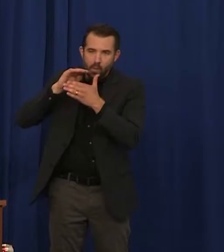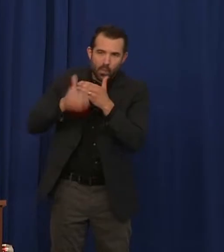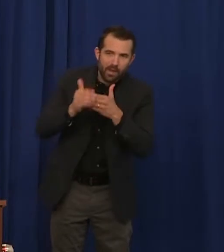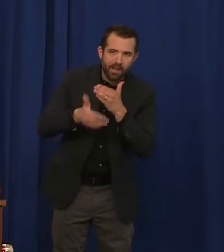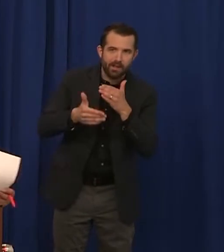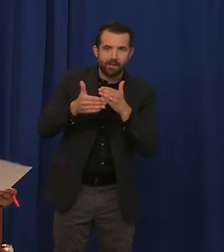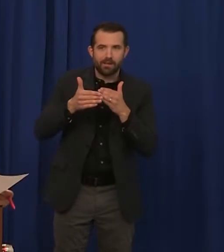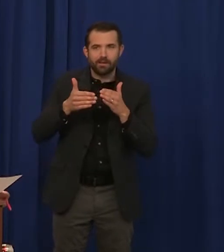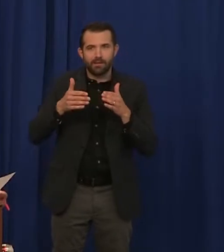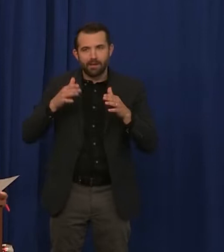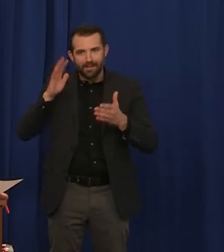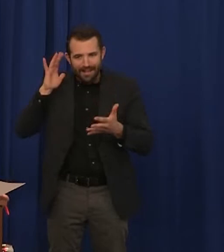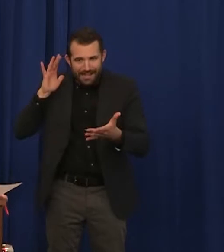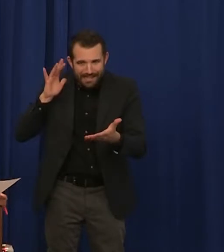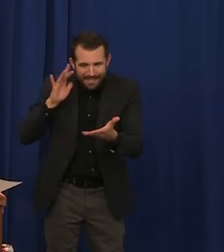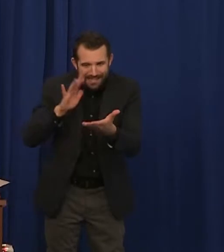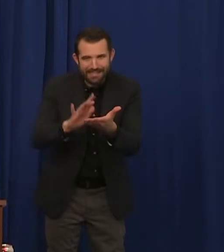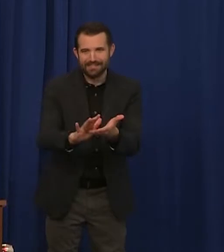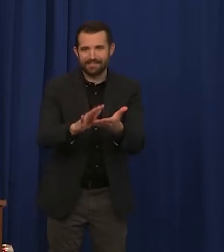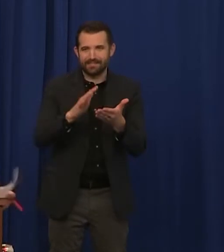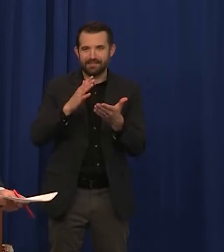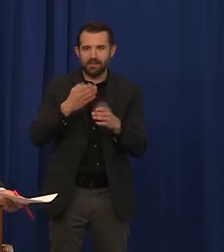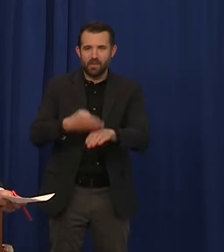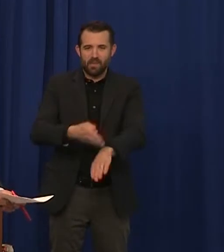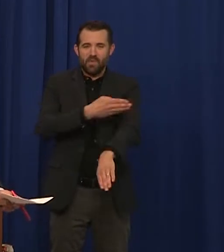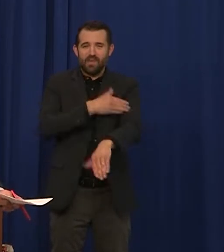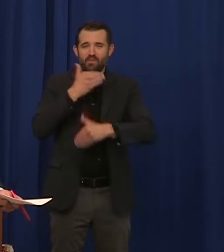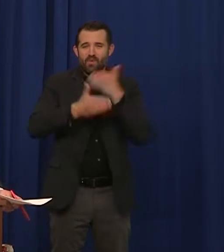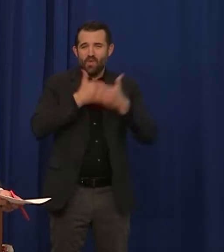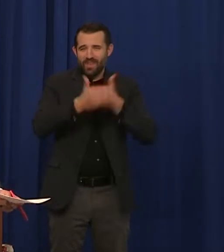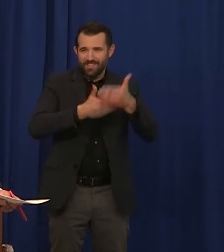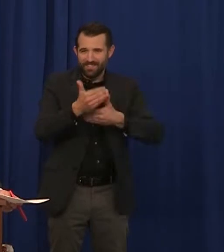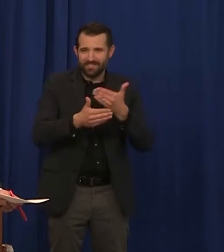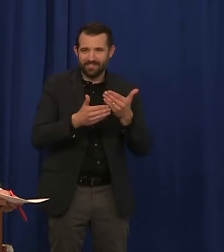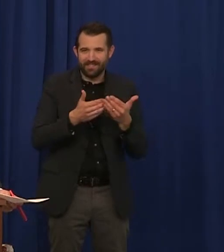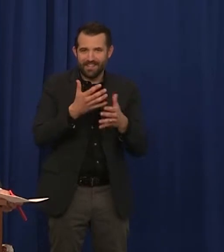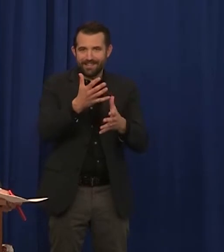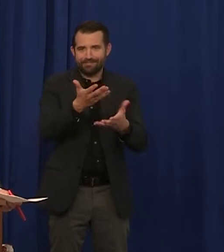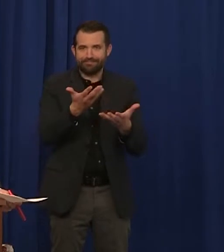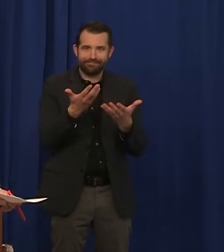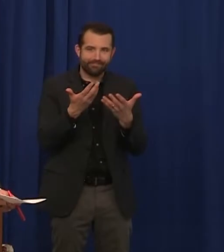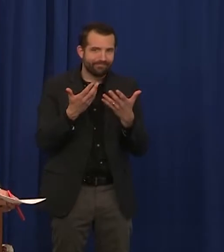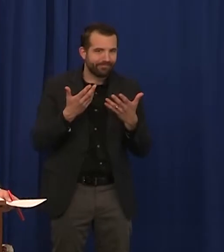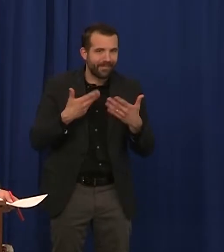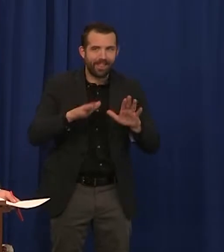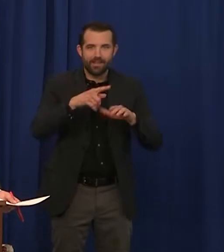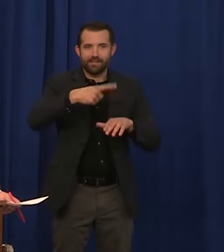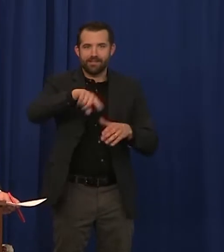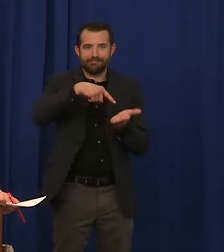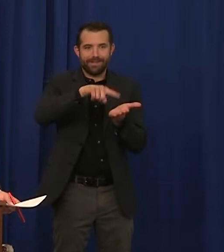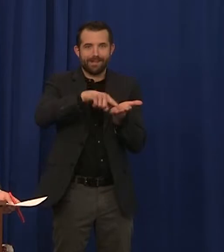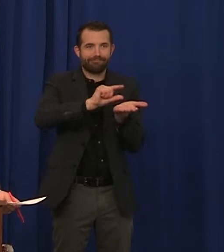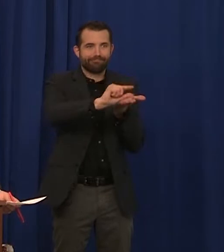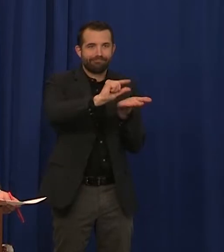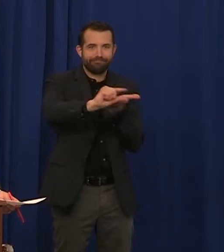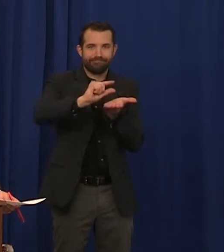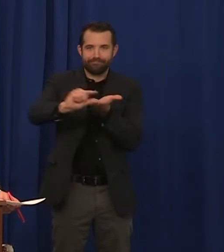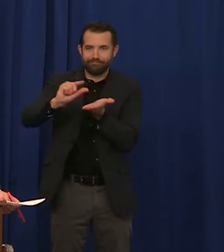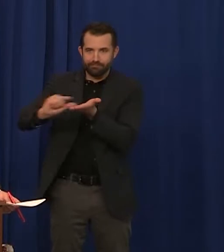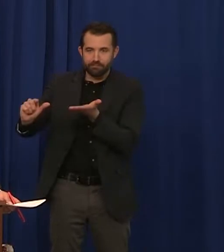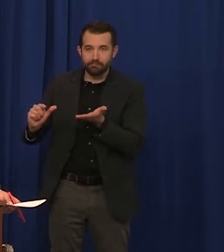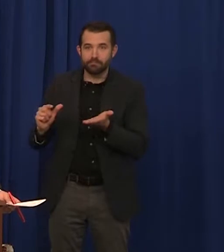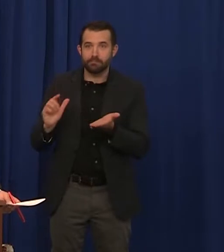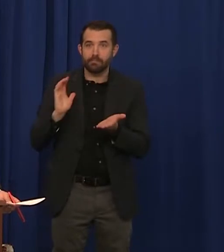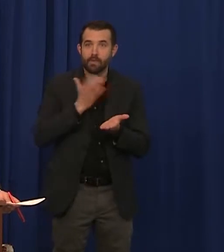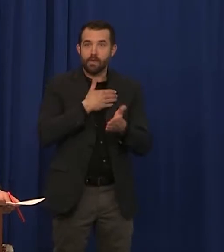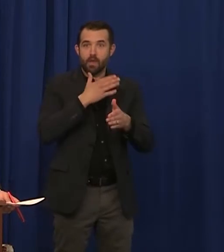streamline processes, and to get benefits flowing. Our Career Center staff have received additional training, and many